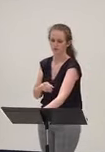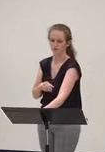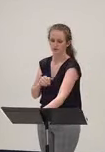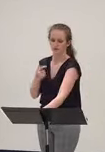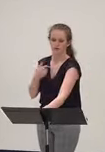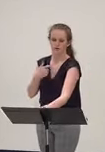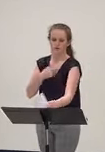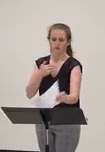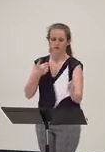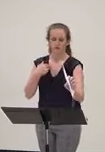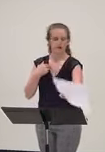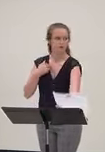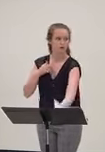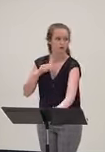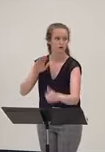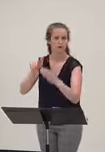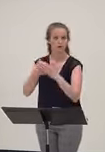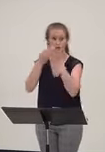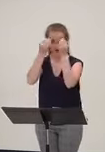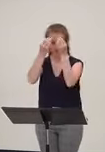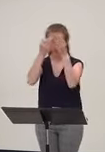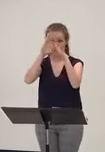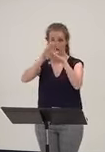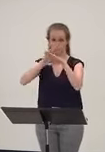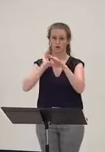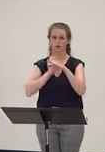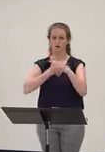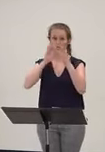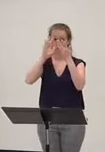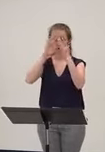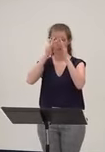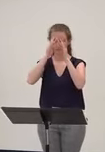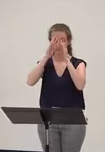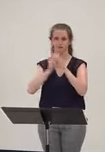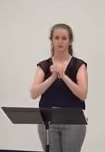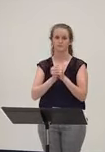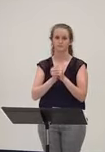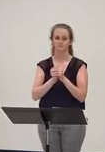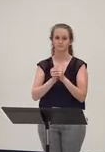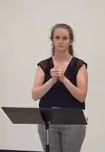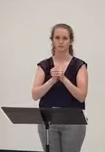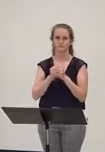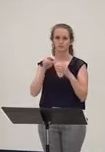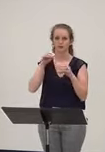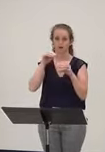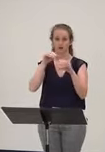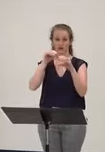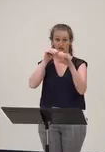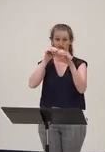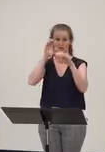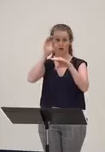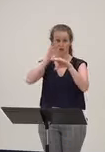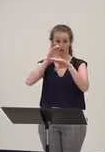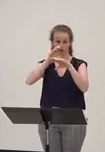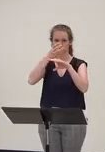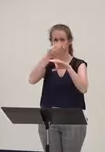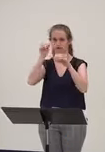We have all the information on this process posted on our parish website, and you can find it on our diocesan website as